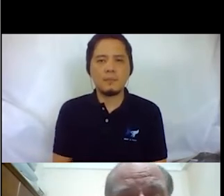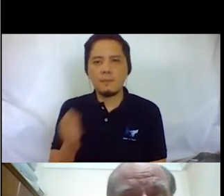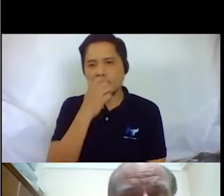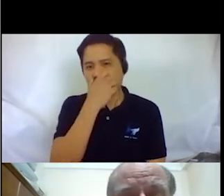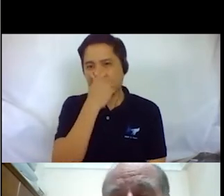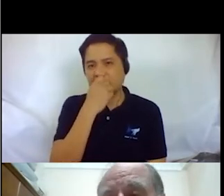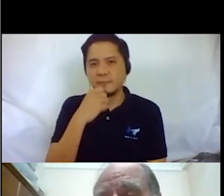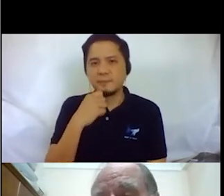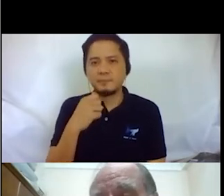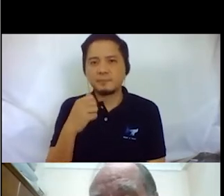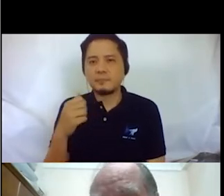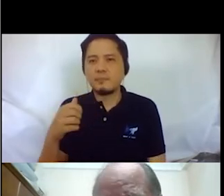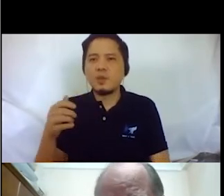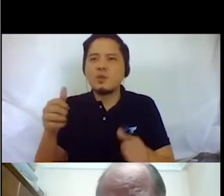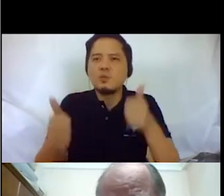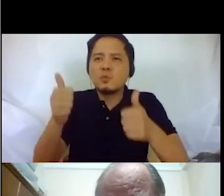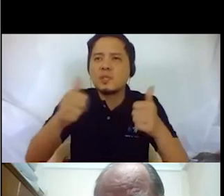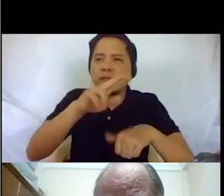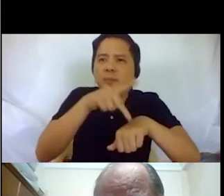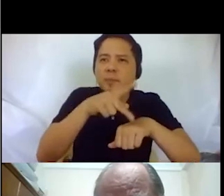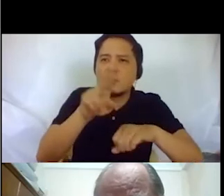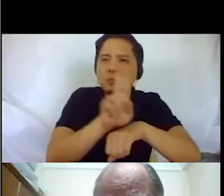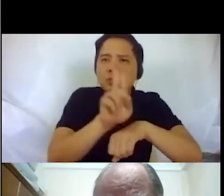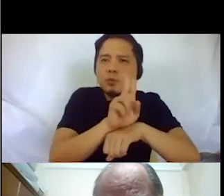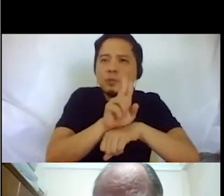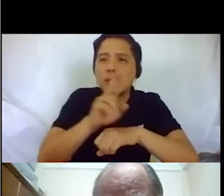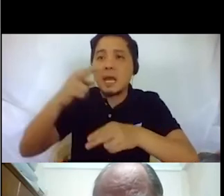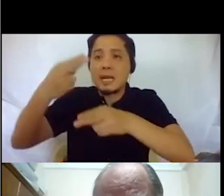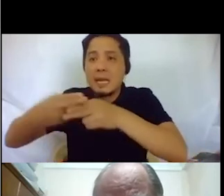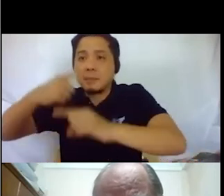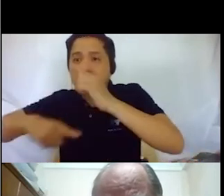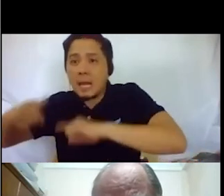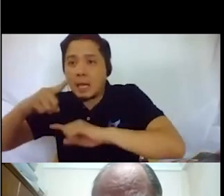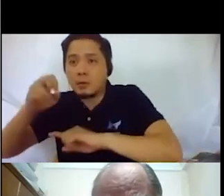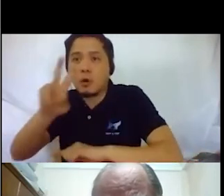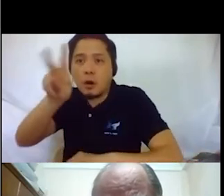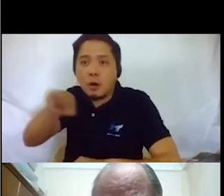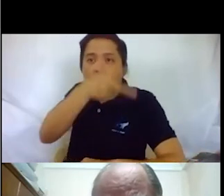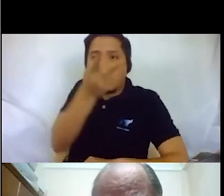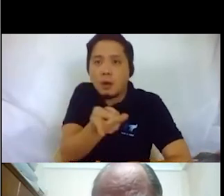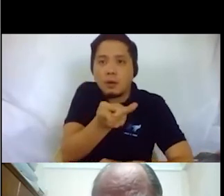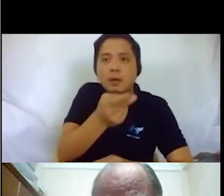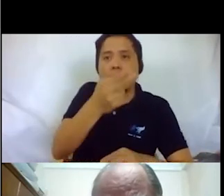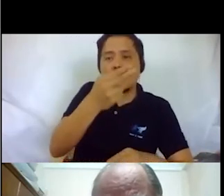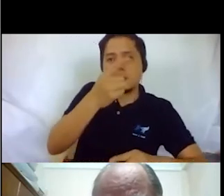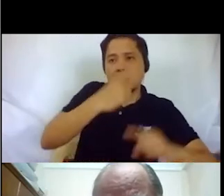Philippines? Name sign or sign name?